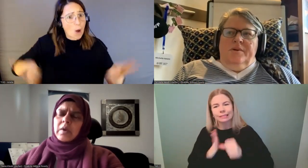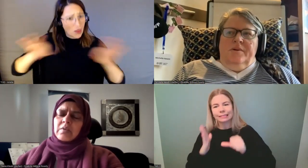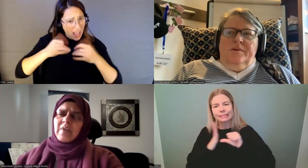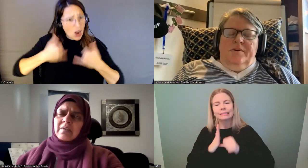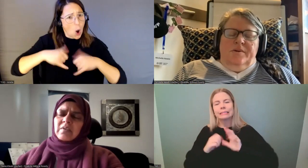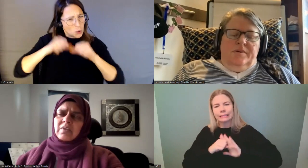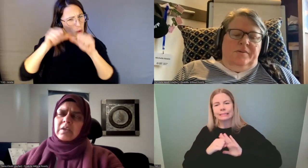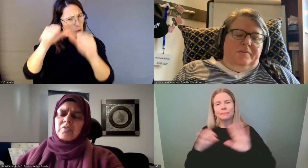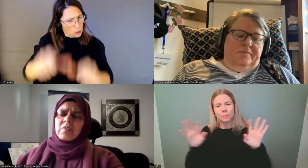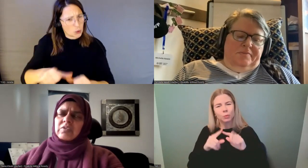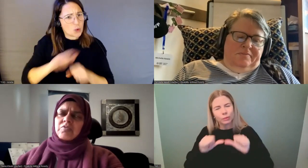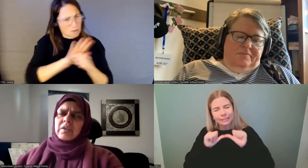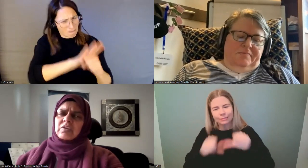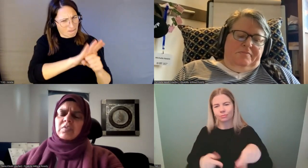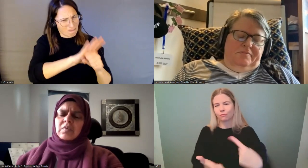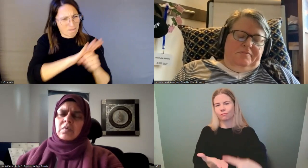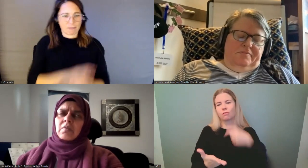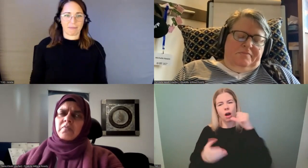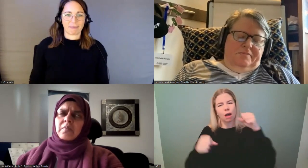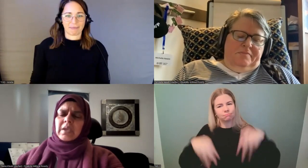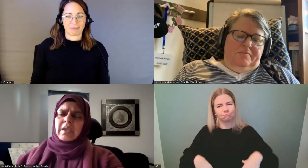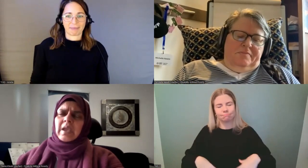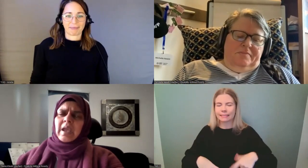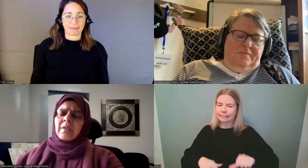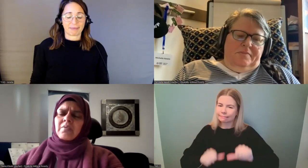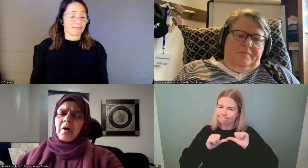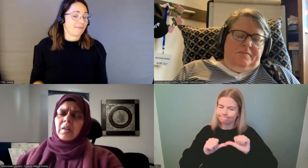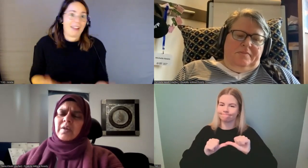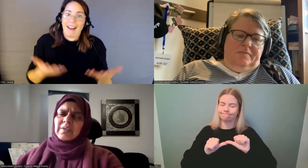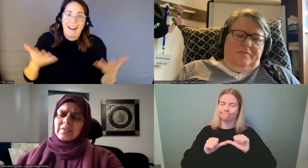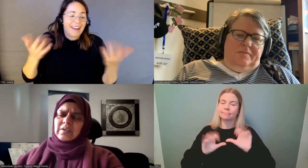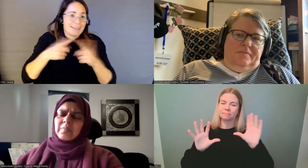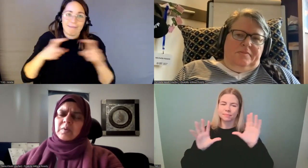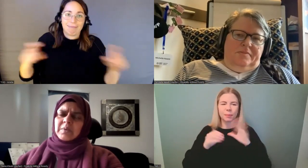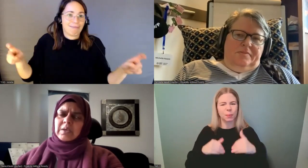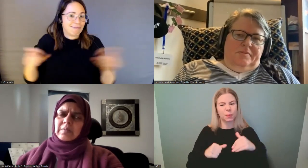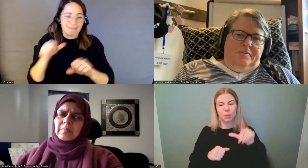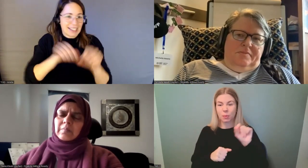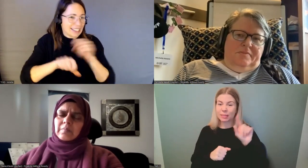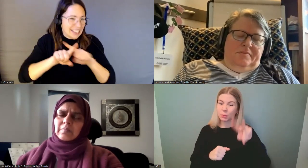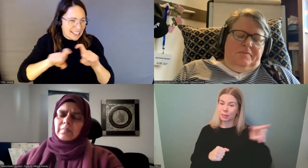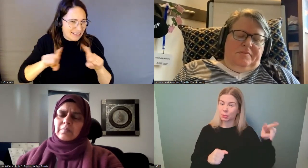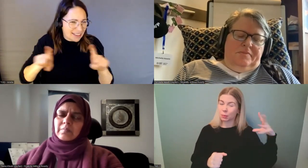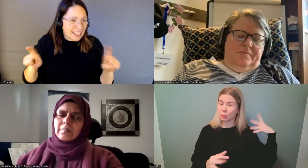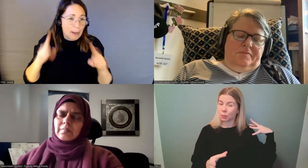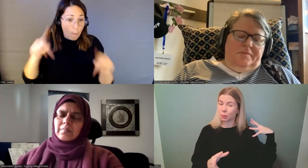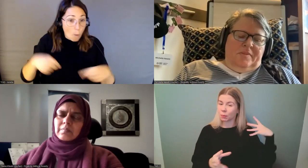a whirlwind of activity in 2022 for me and all of us at DWP.